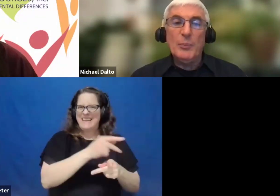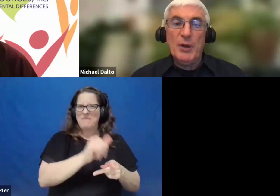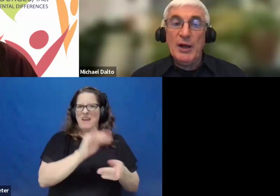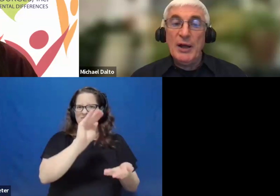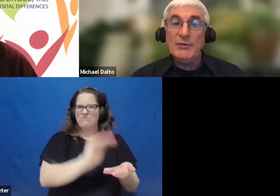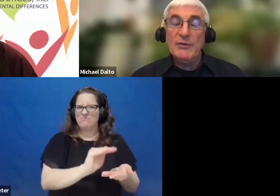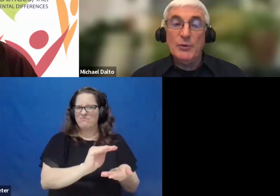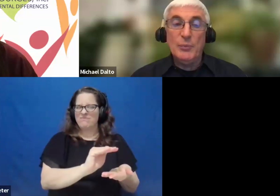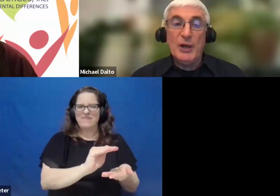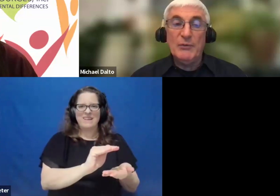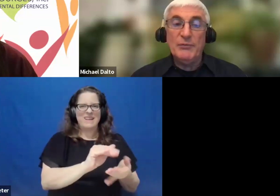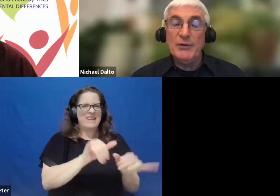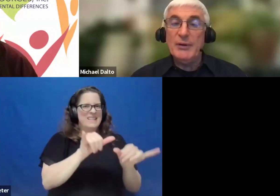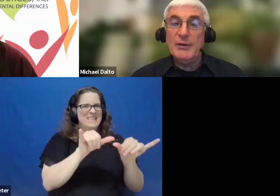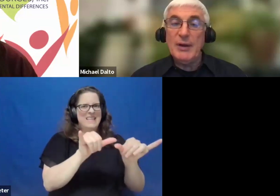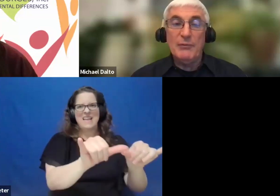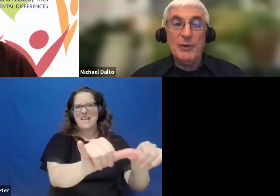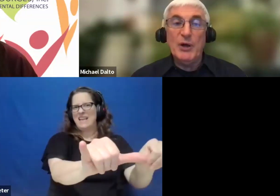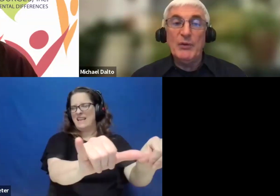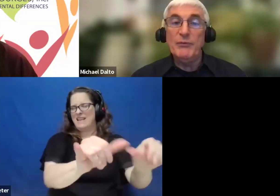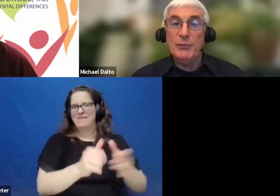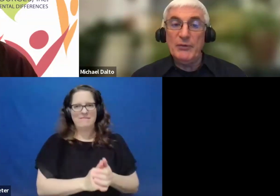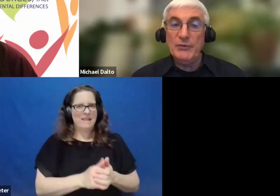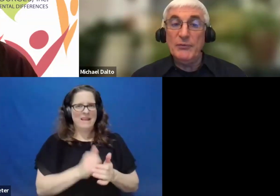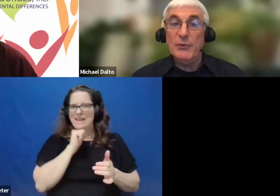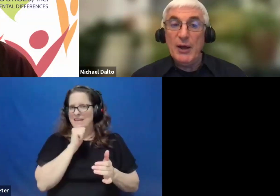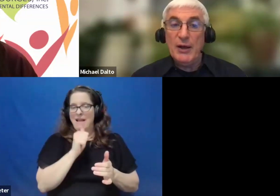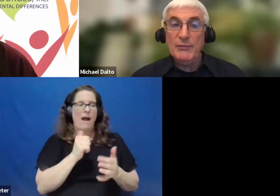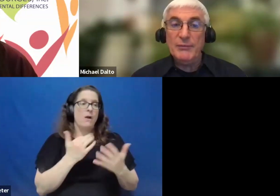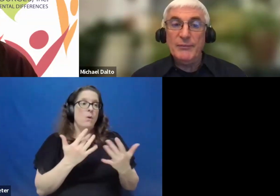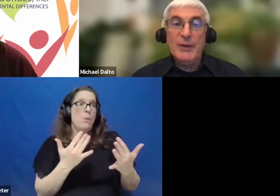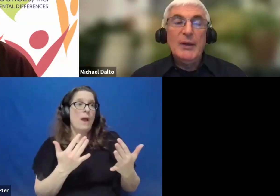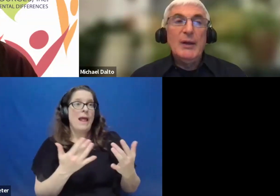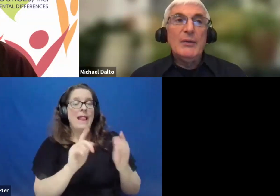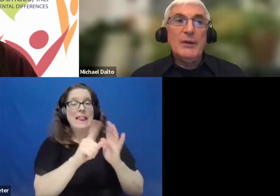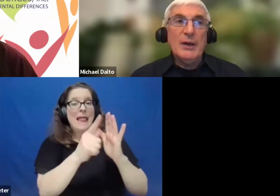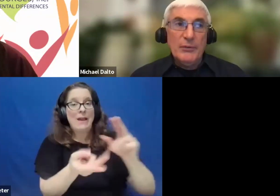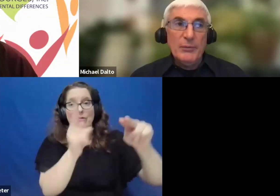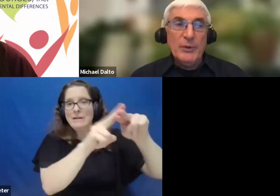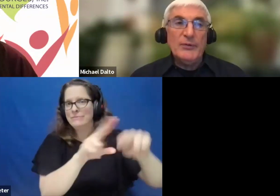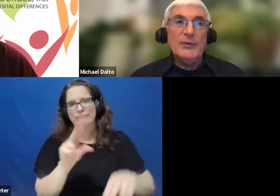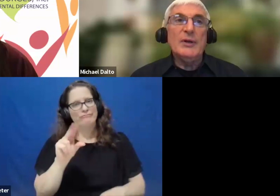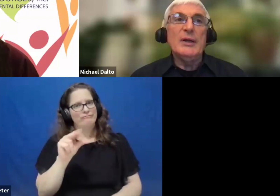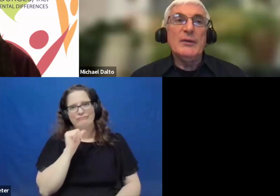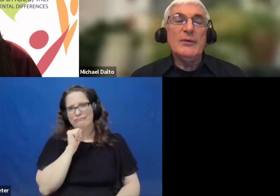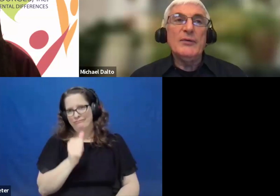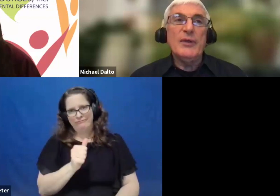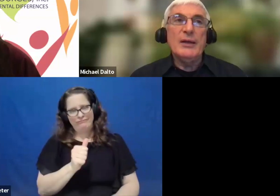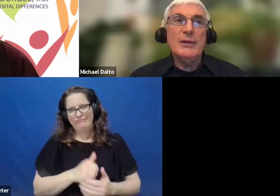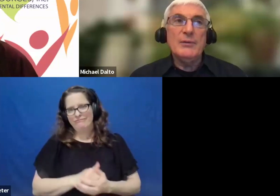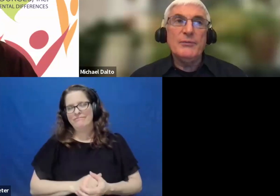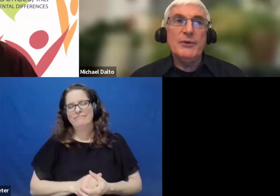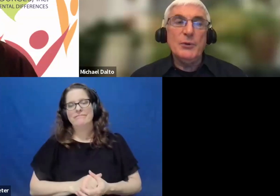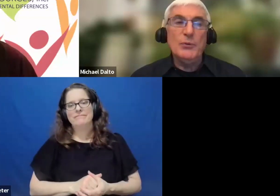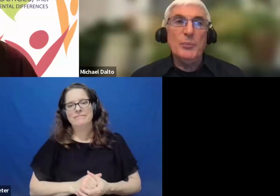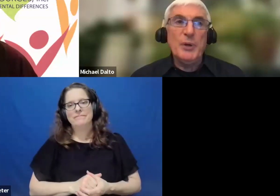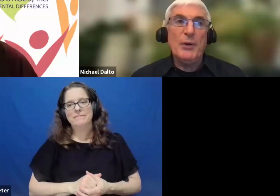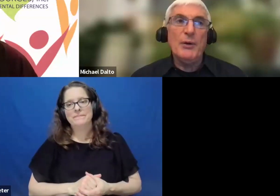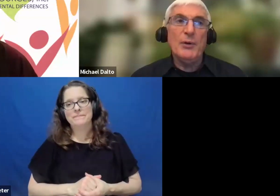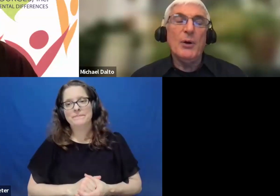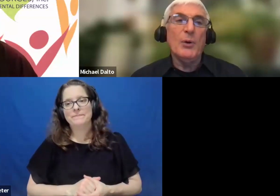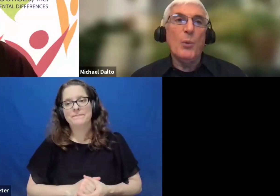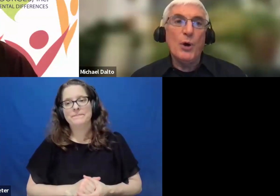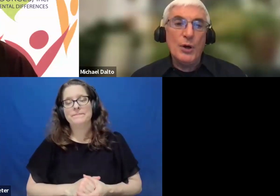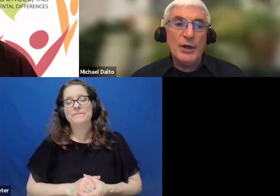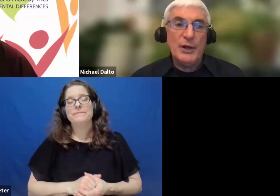will apply to your benefit every month for the rest of your life. The other reason is that if you, the